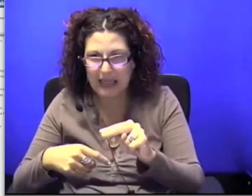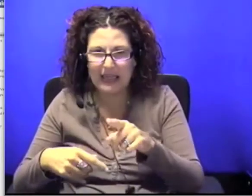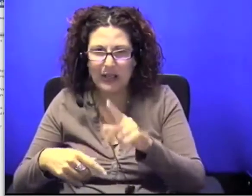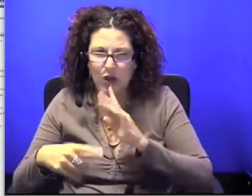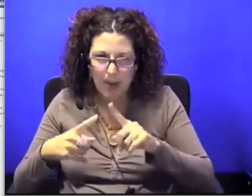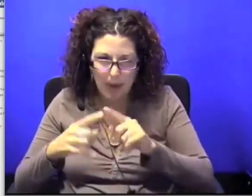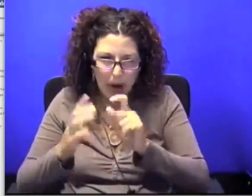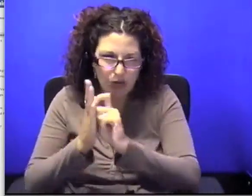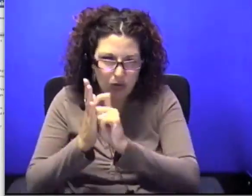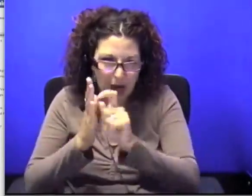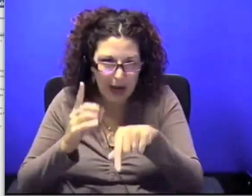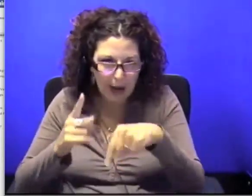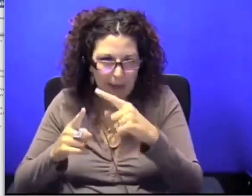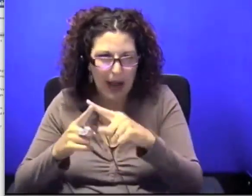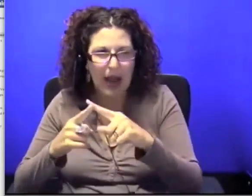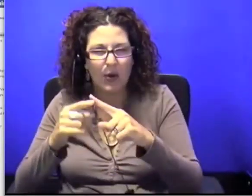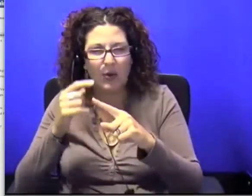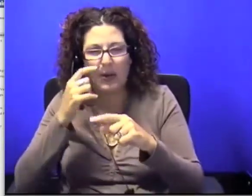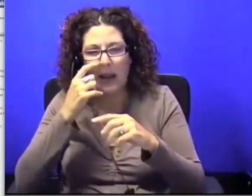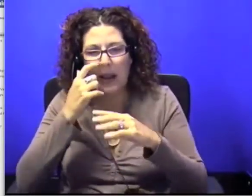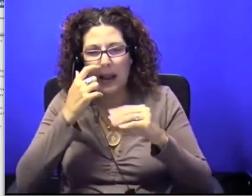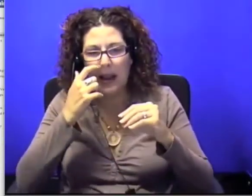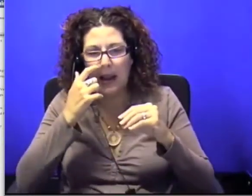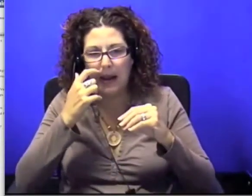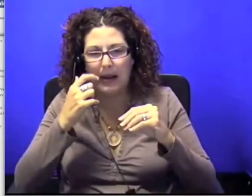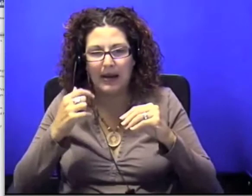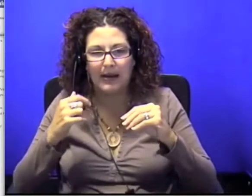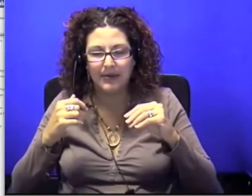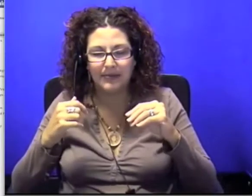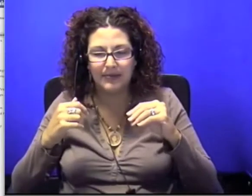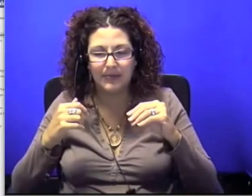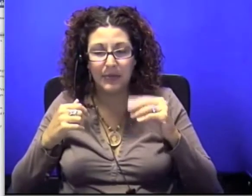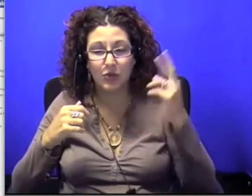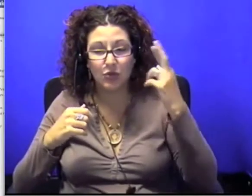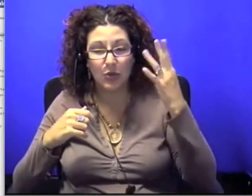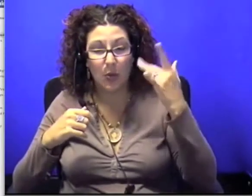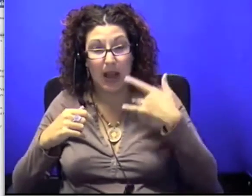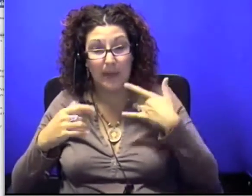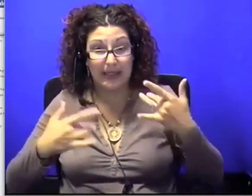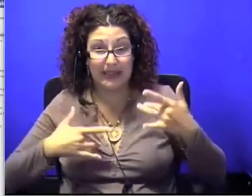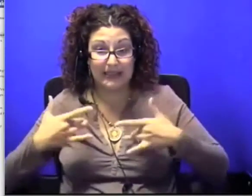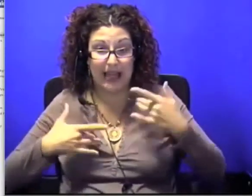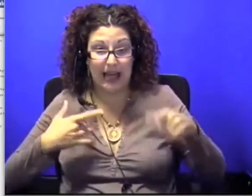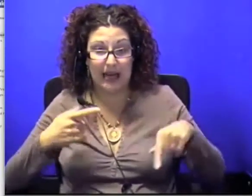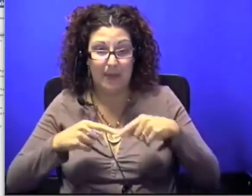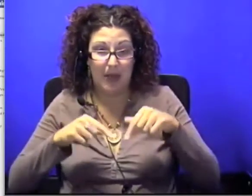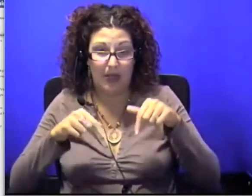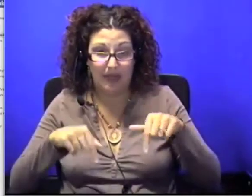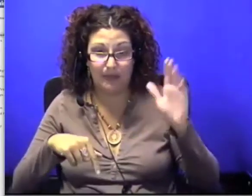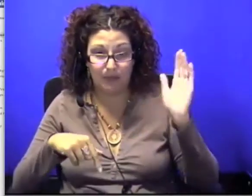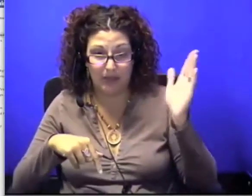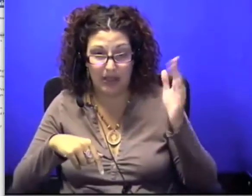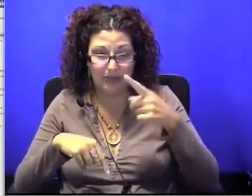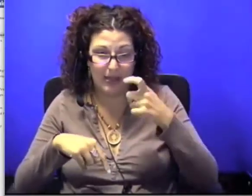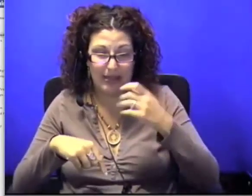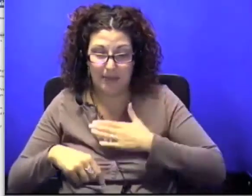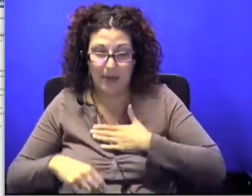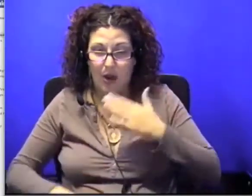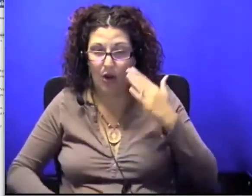writes about, that he talks about, that he just absolutely is. And the reason that I'm so excited about this one is because